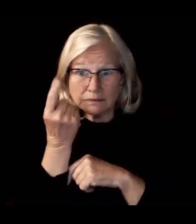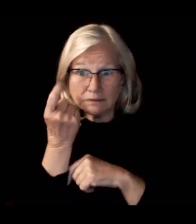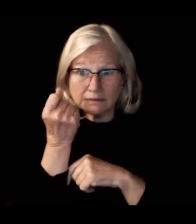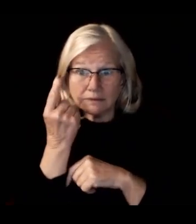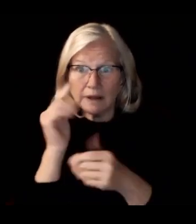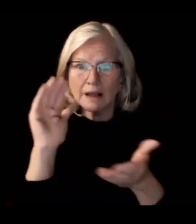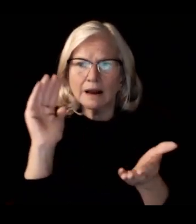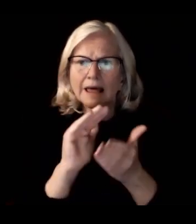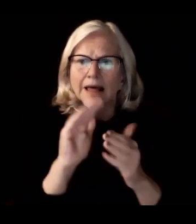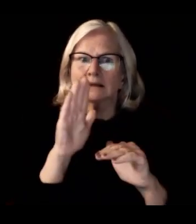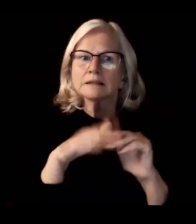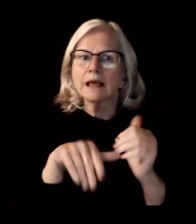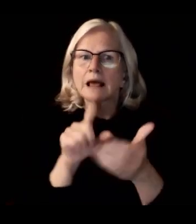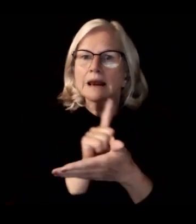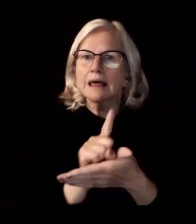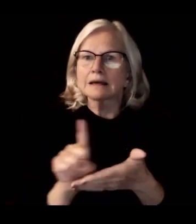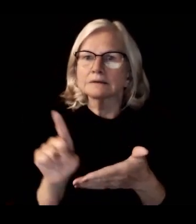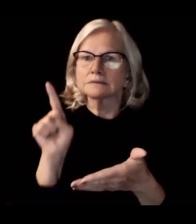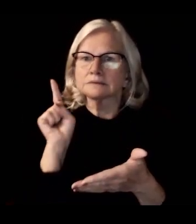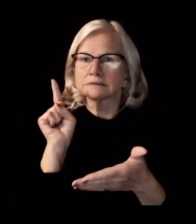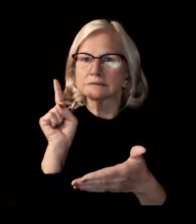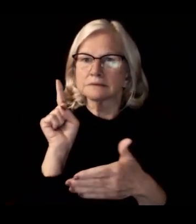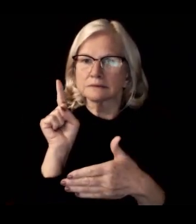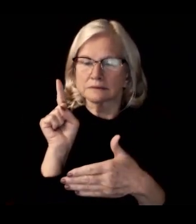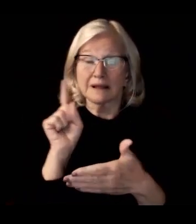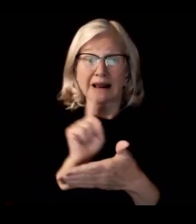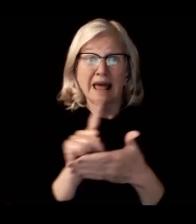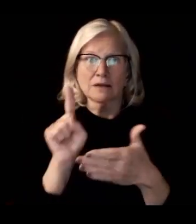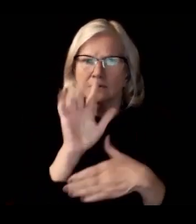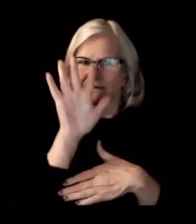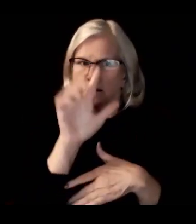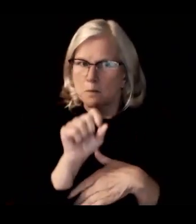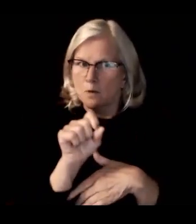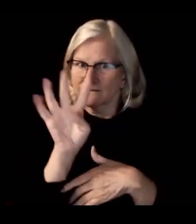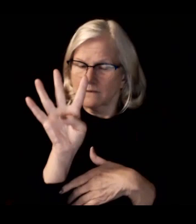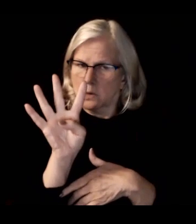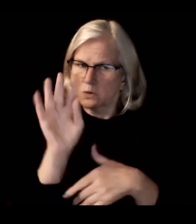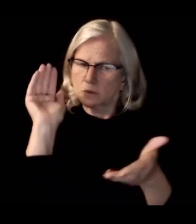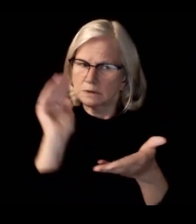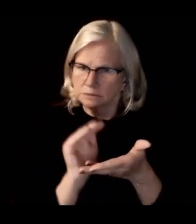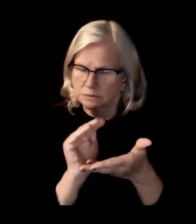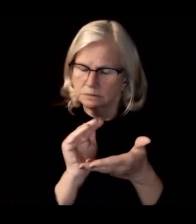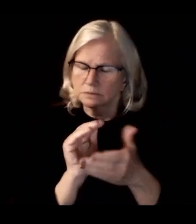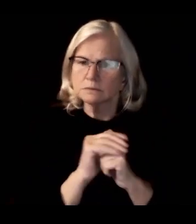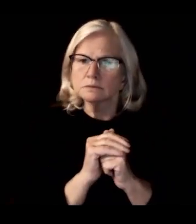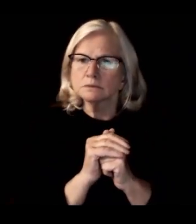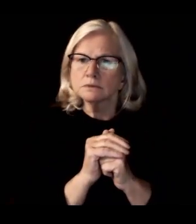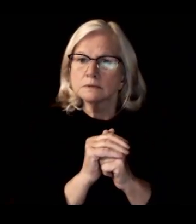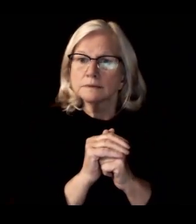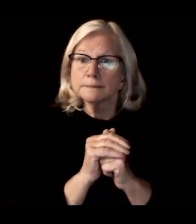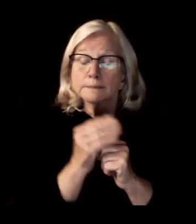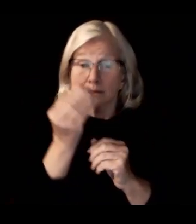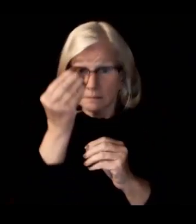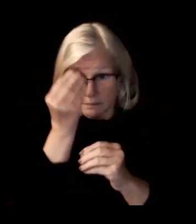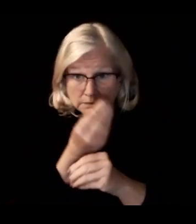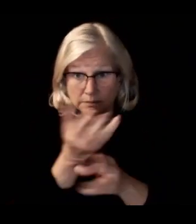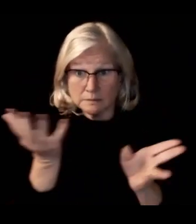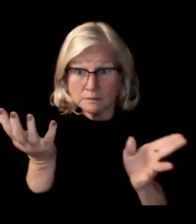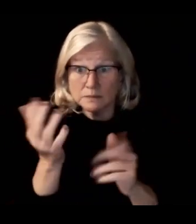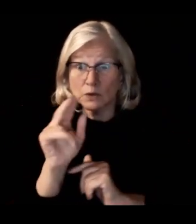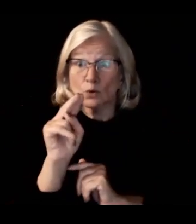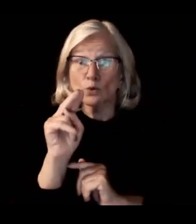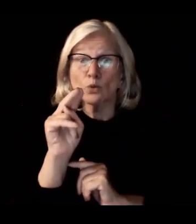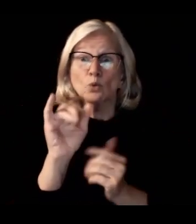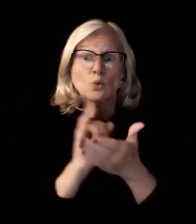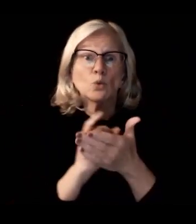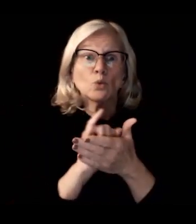5.4%. It's interesting to note that New York, which has a rate of less than 1%, just this week has